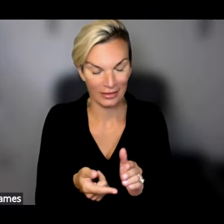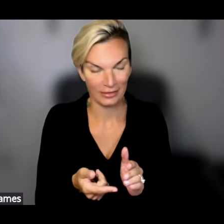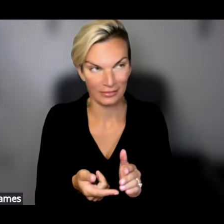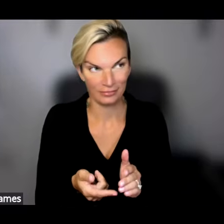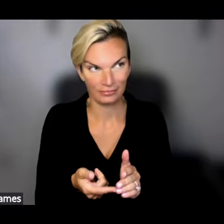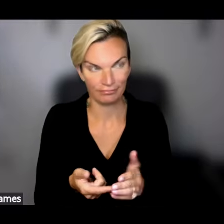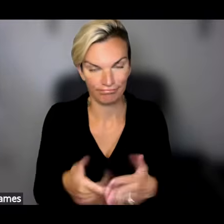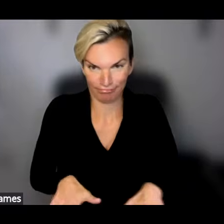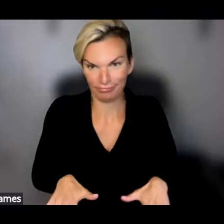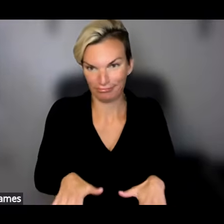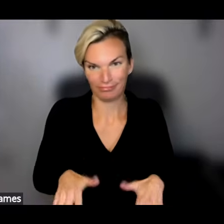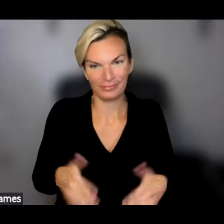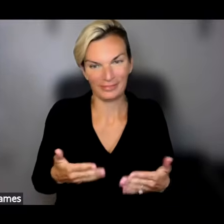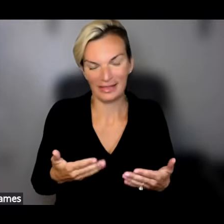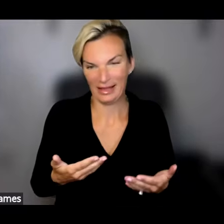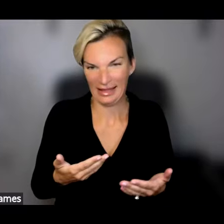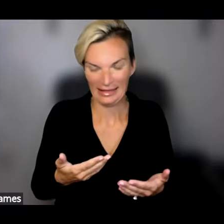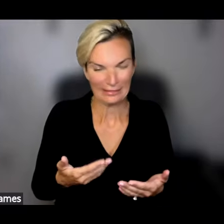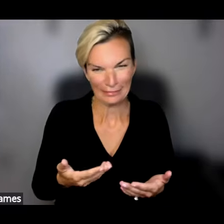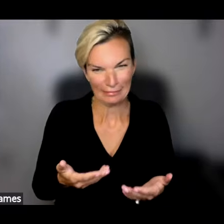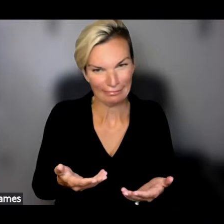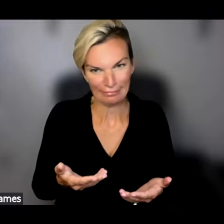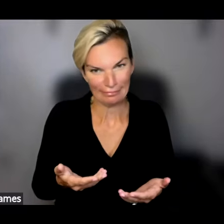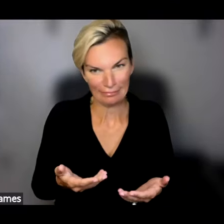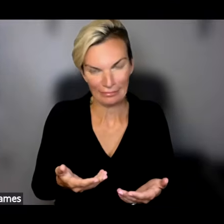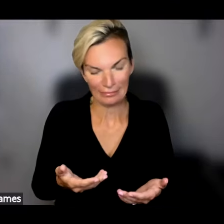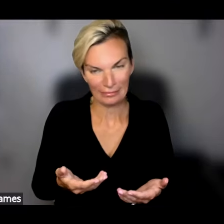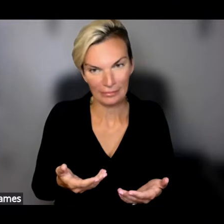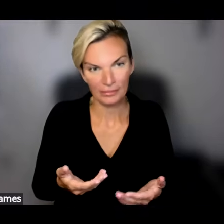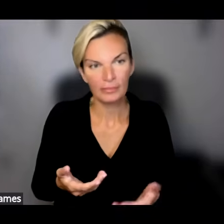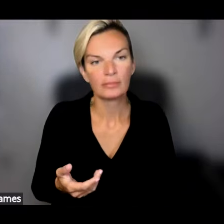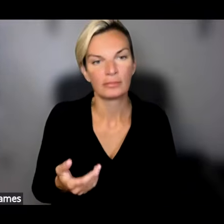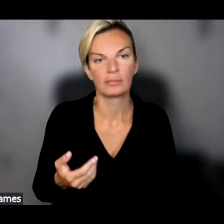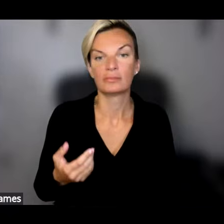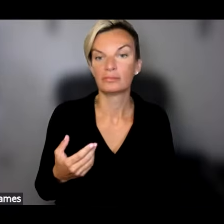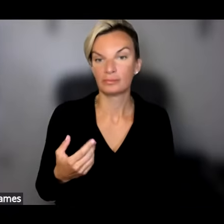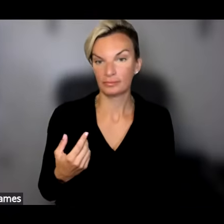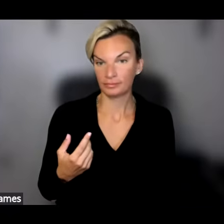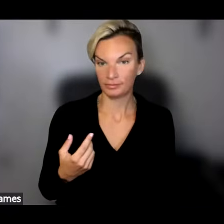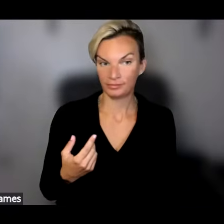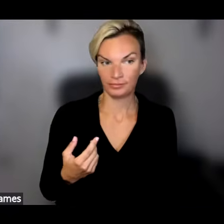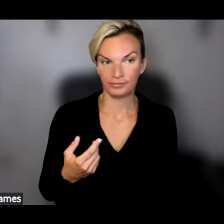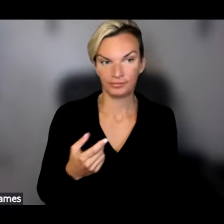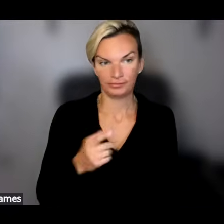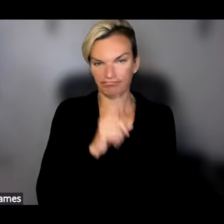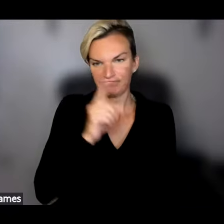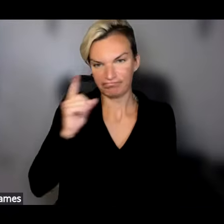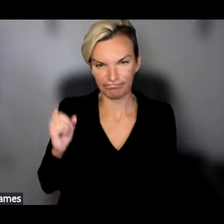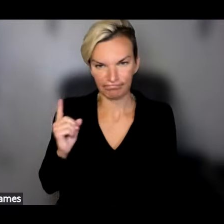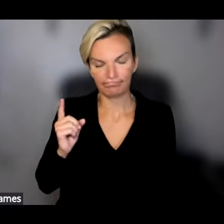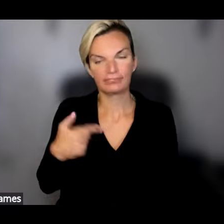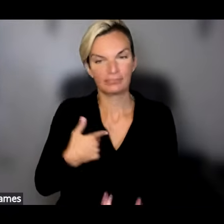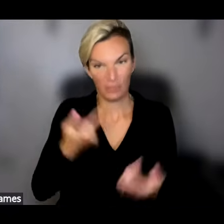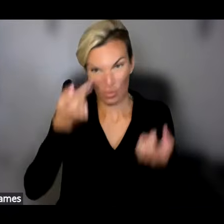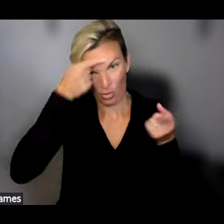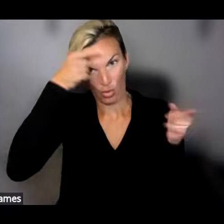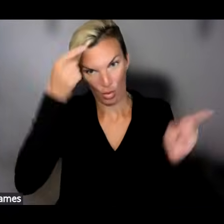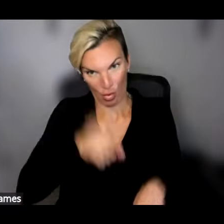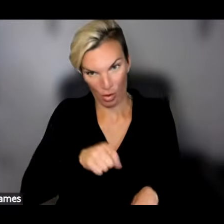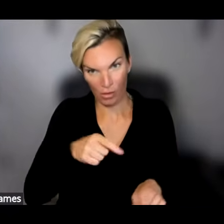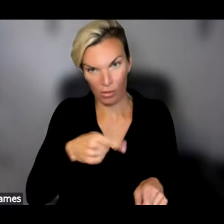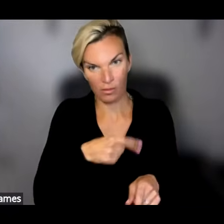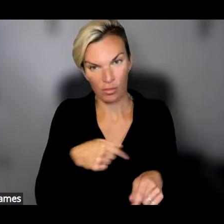looking more like what we have there. And we agree, because what he's doing, what we're doing here is we're focusing